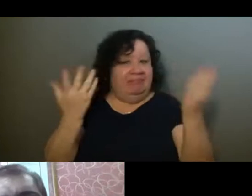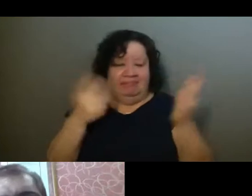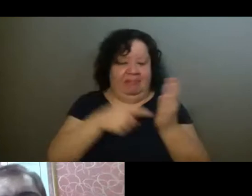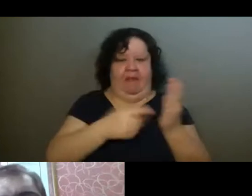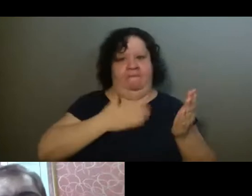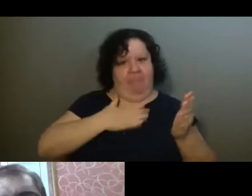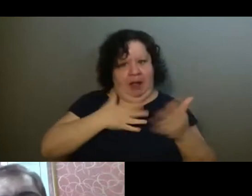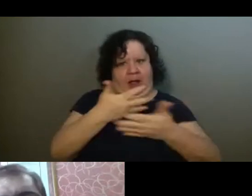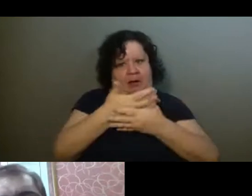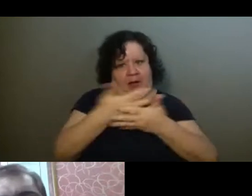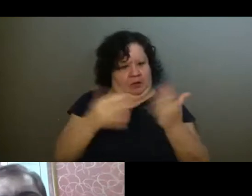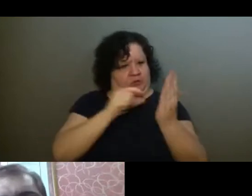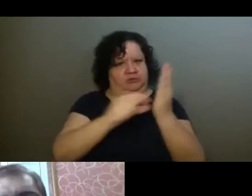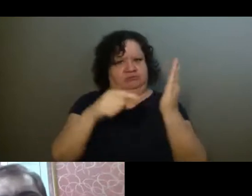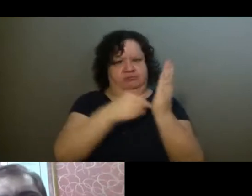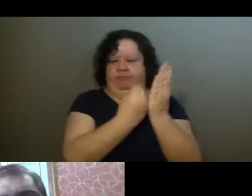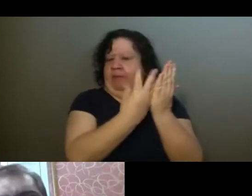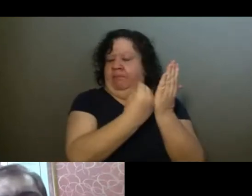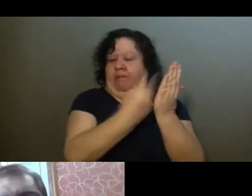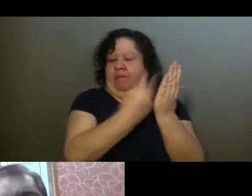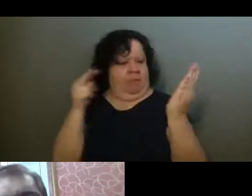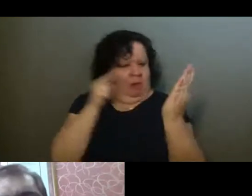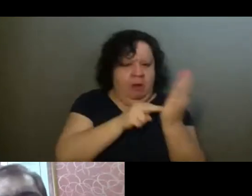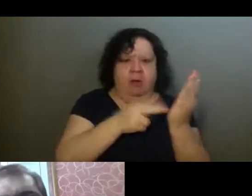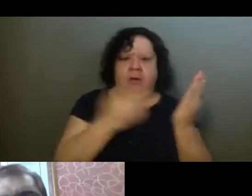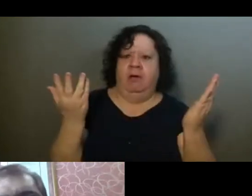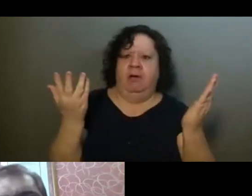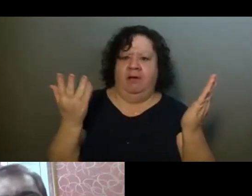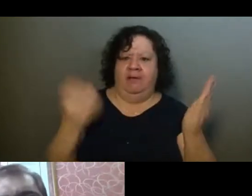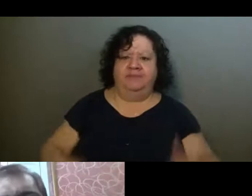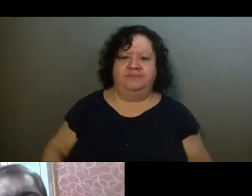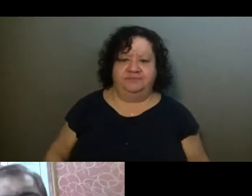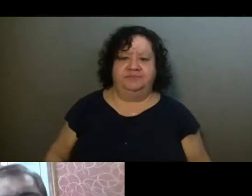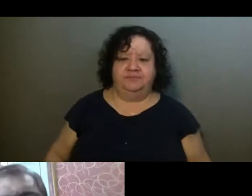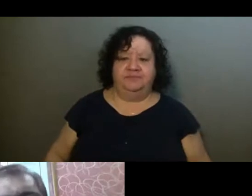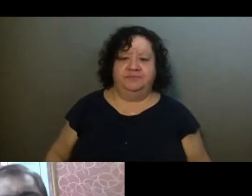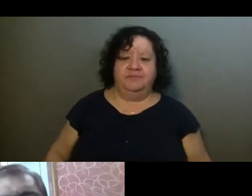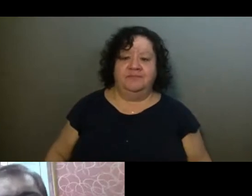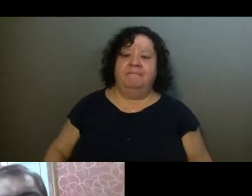The alert also has been and be generated with and severe vibrations,